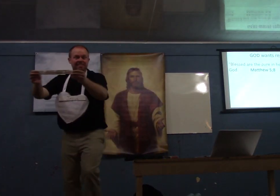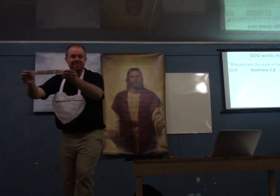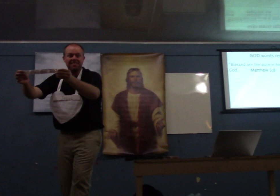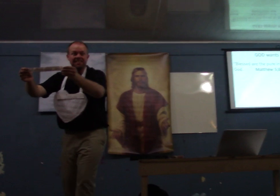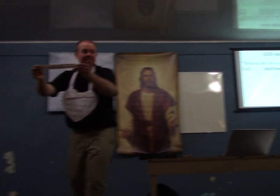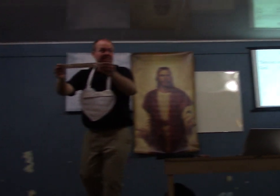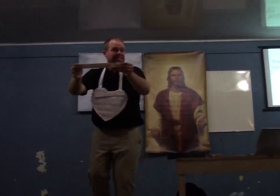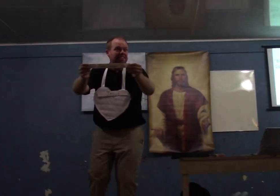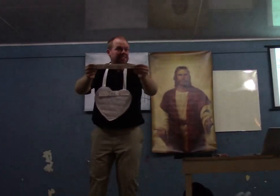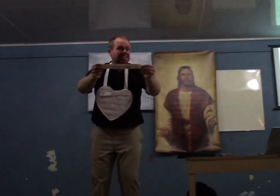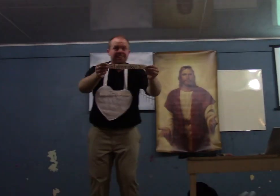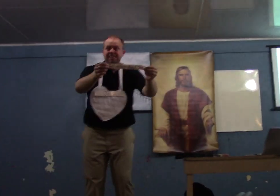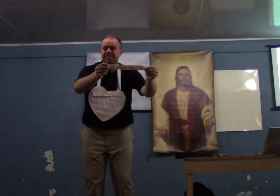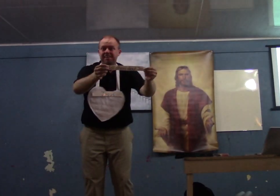Tell others about Jesus.